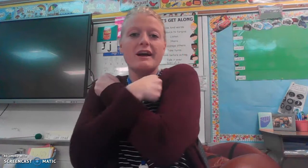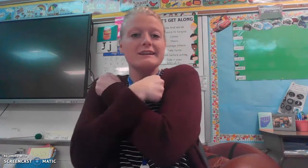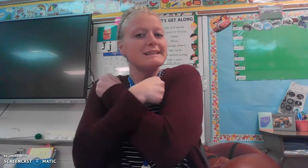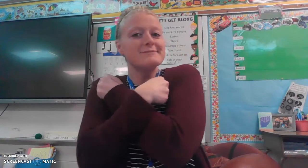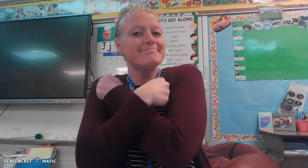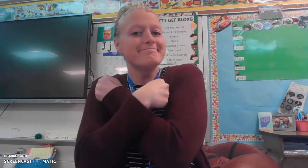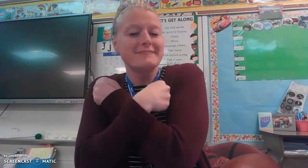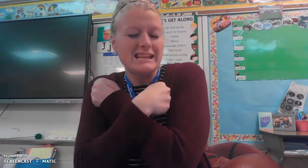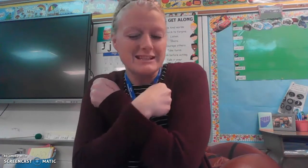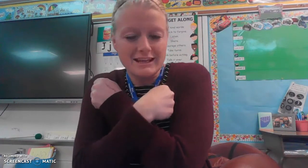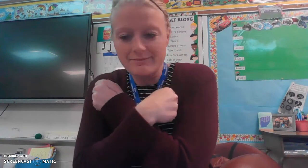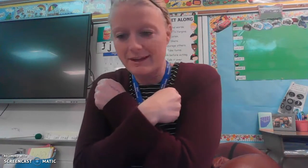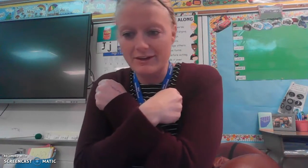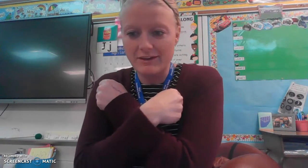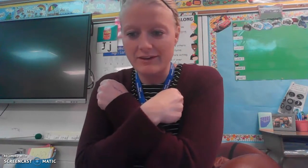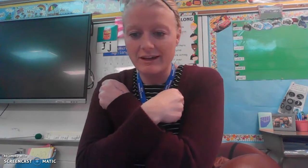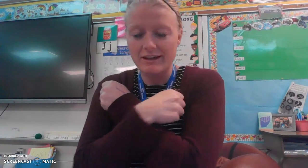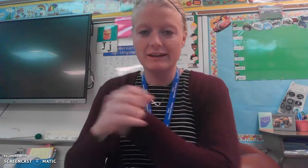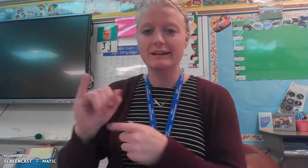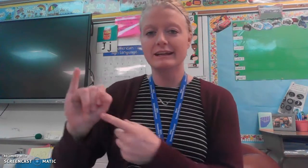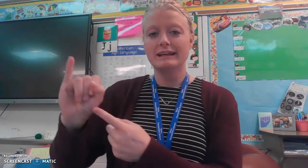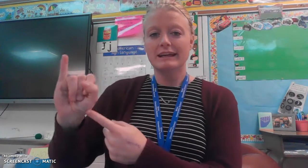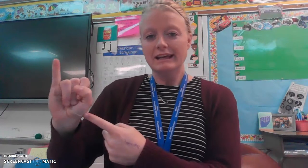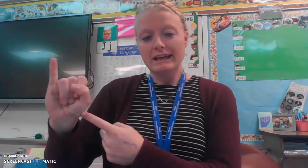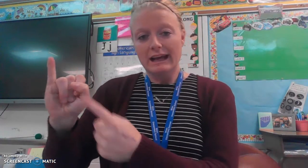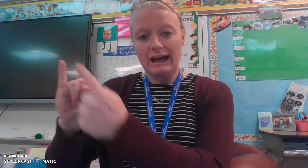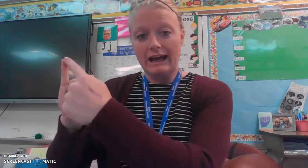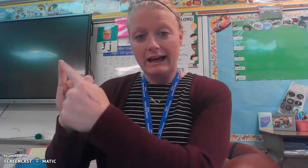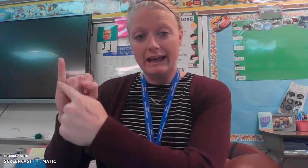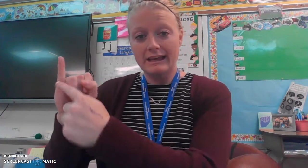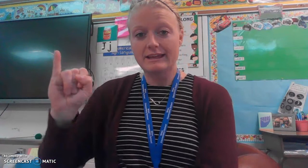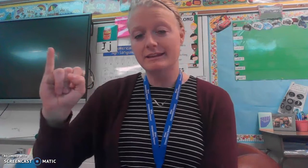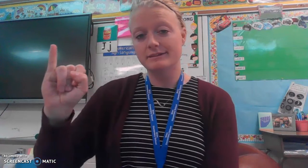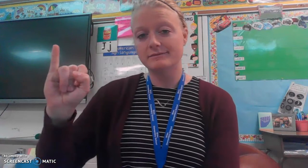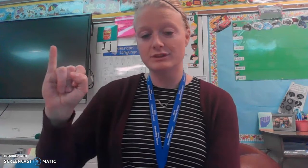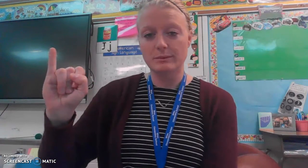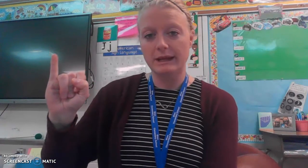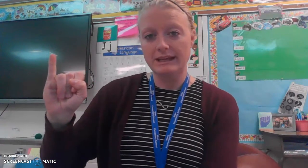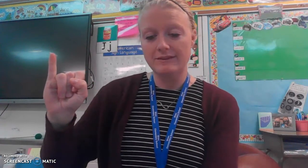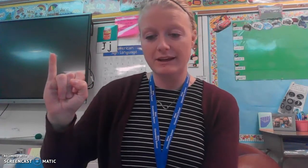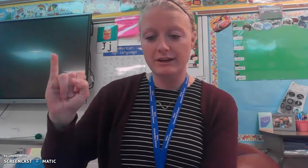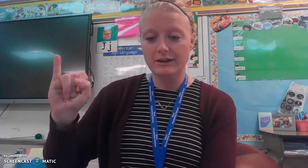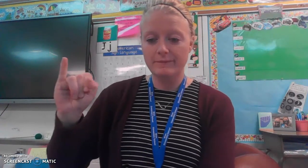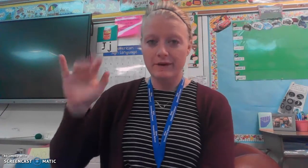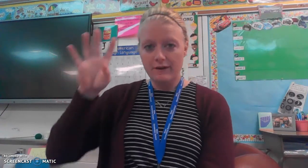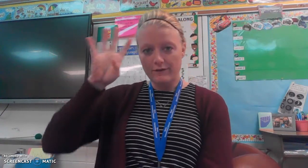hug. Easy, like you're giving a hug. I, it's your pinky finger